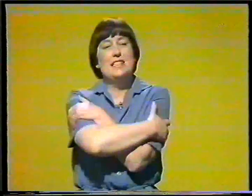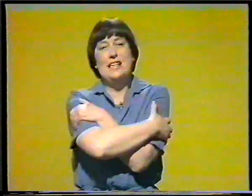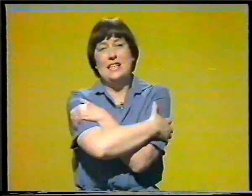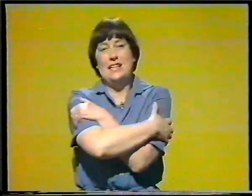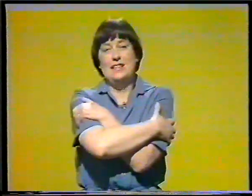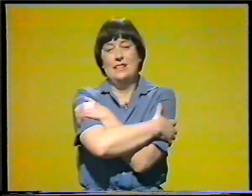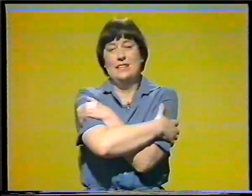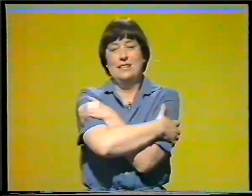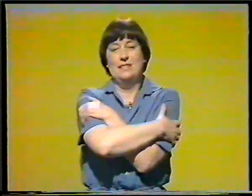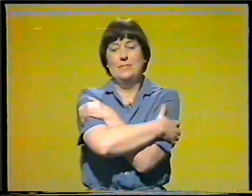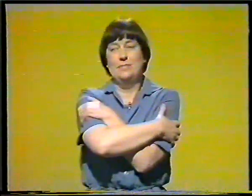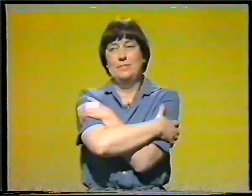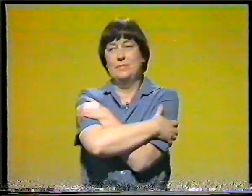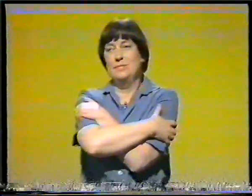teddy.